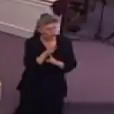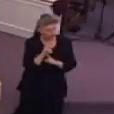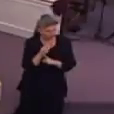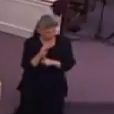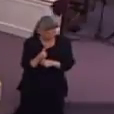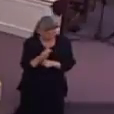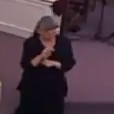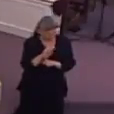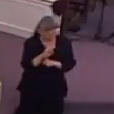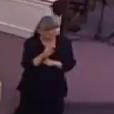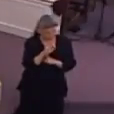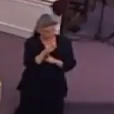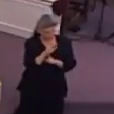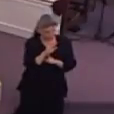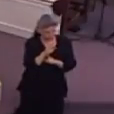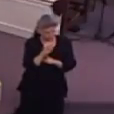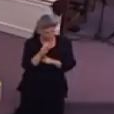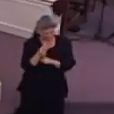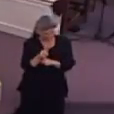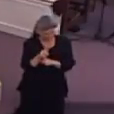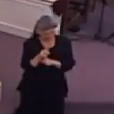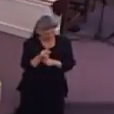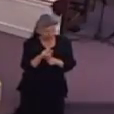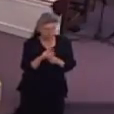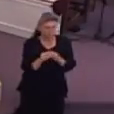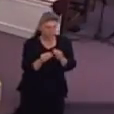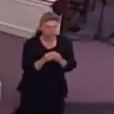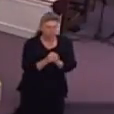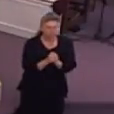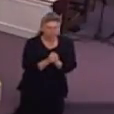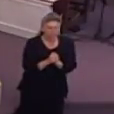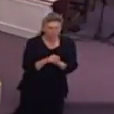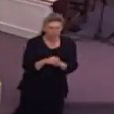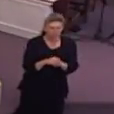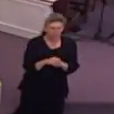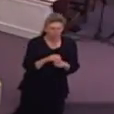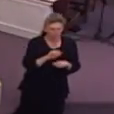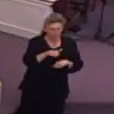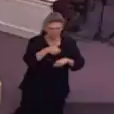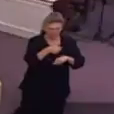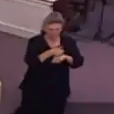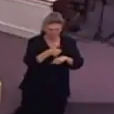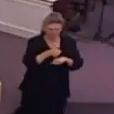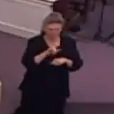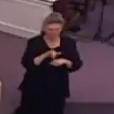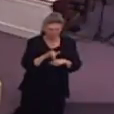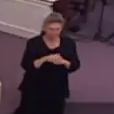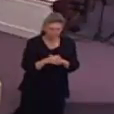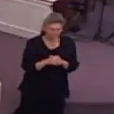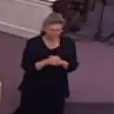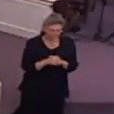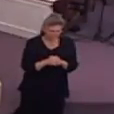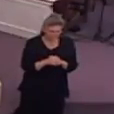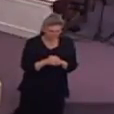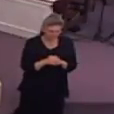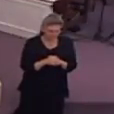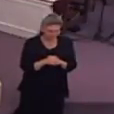into mainstream religion in America, and he was the founder of Youth Specialties, an editor of the Wittenberg,